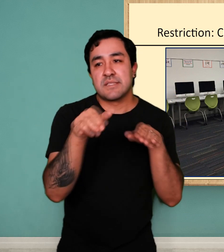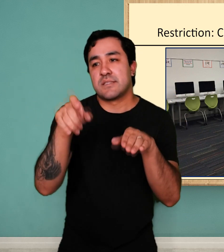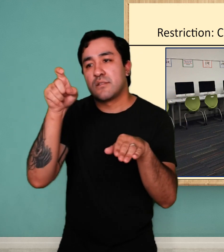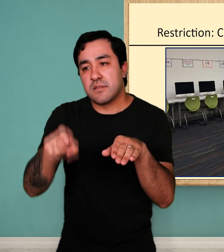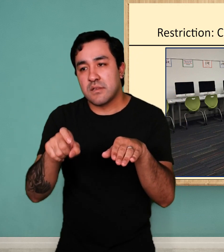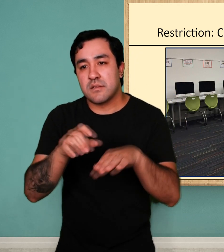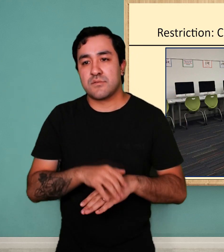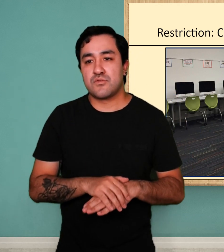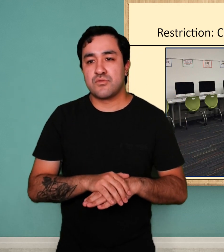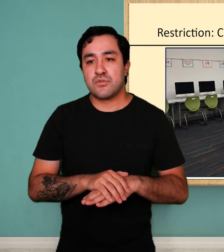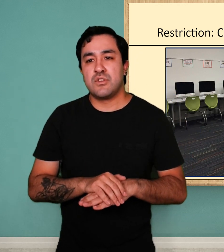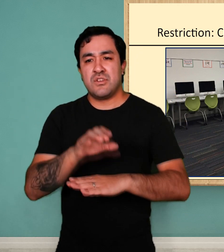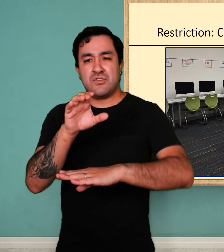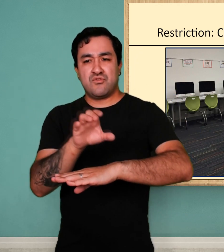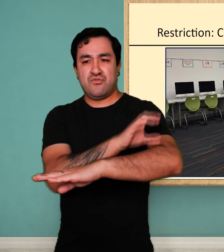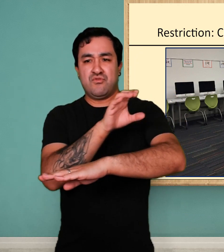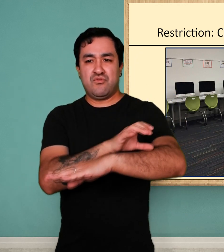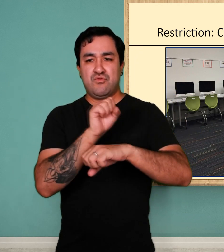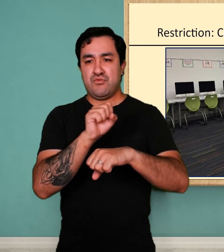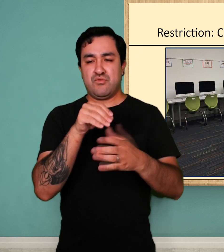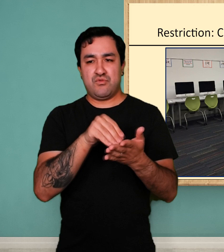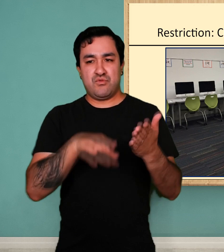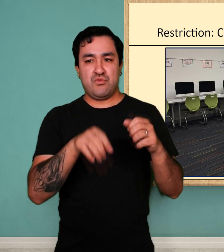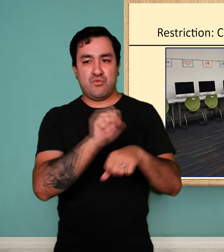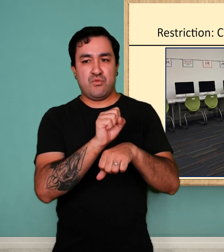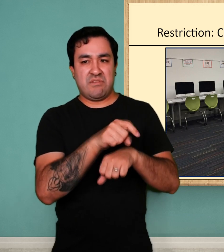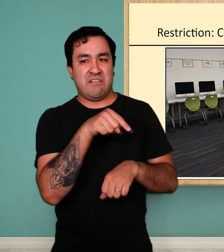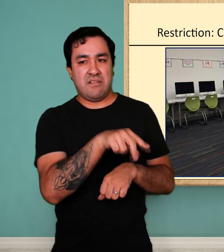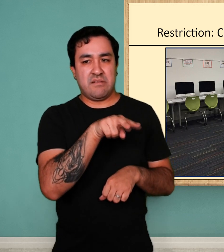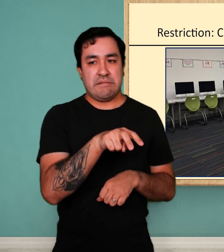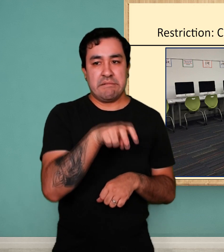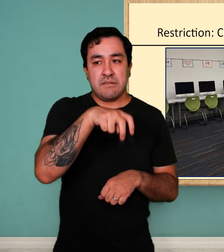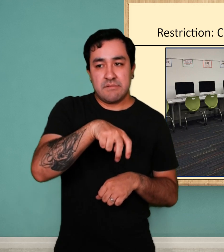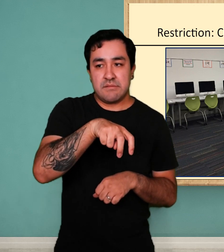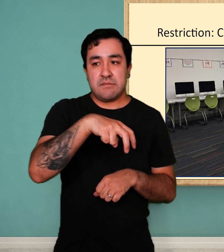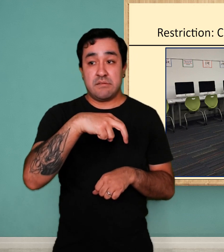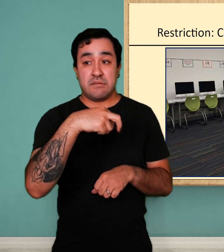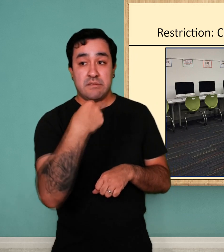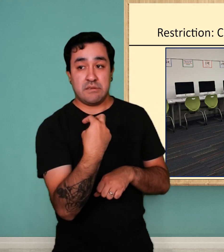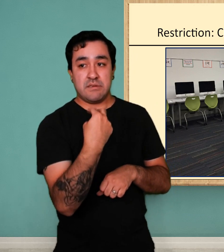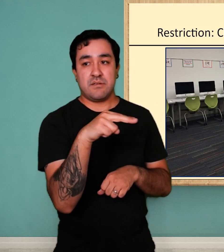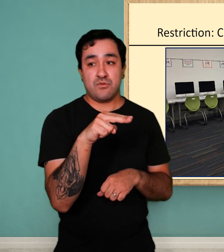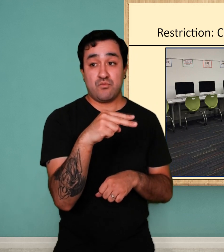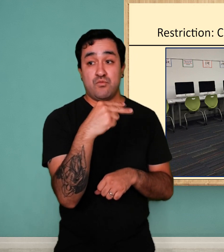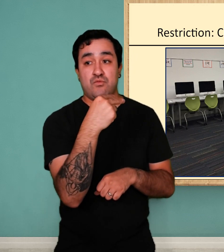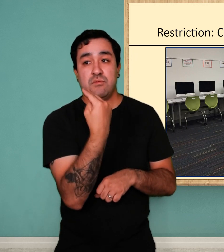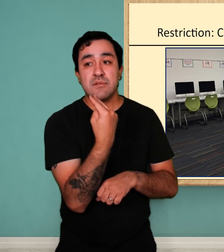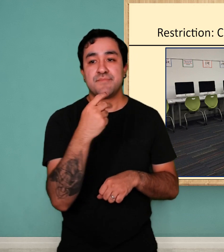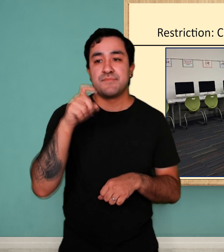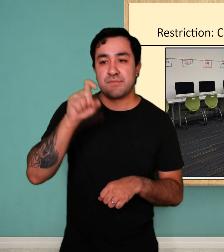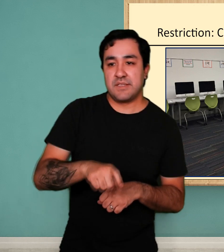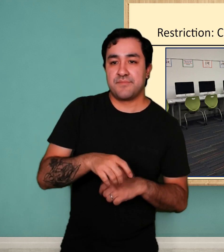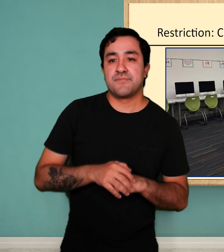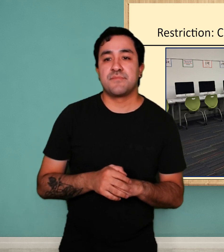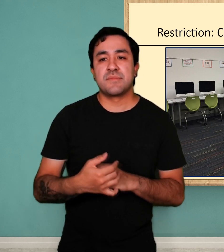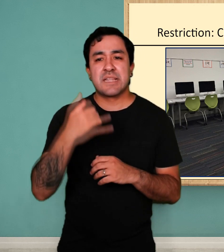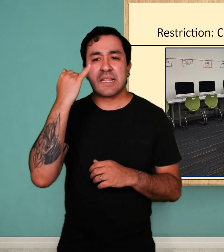students would be blocked by another student. The one positive thing about this arrangement is the two half-circle tables. The deaf learners